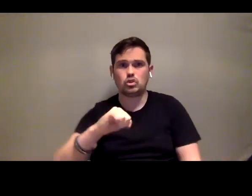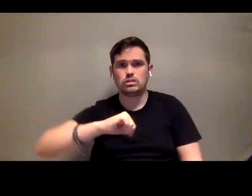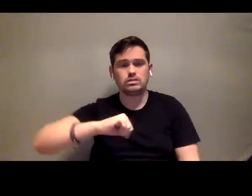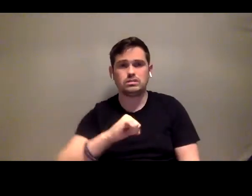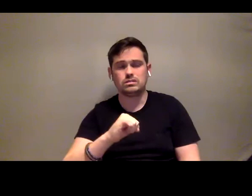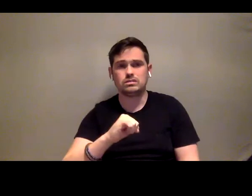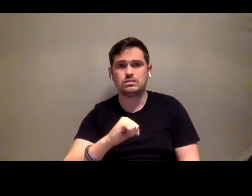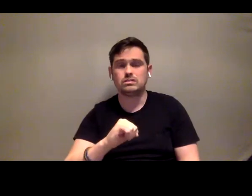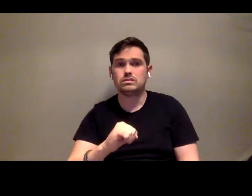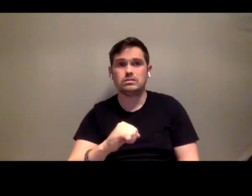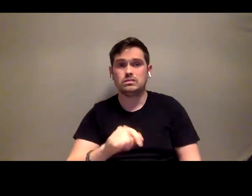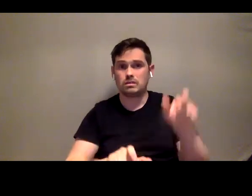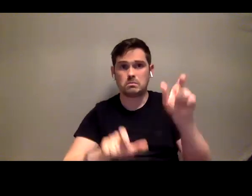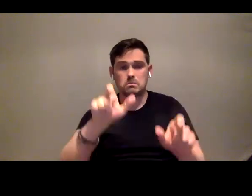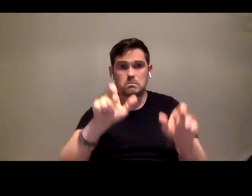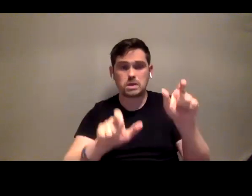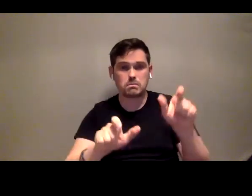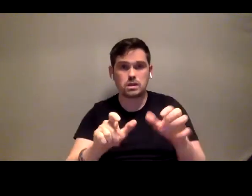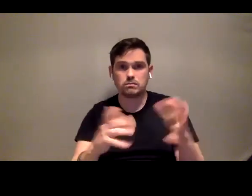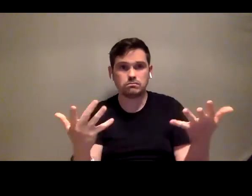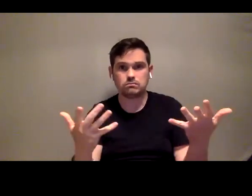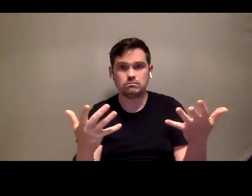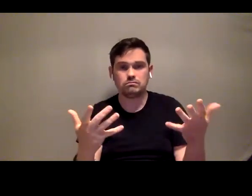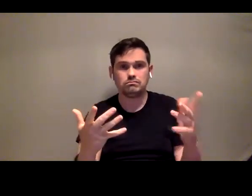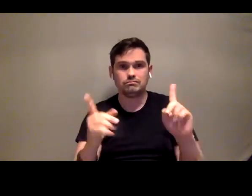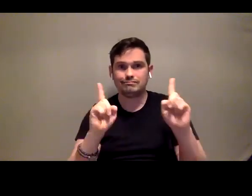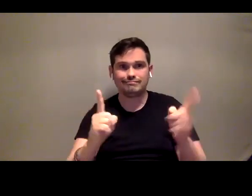we didn't have in line to help,